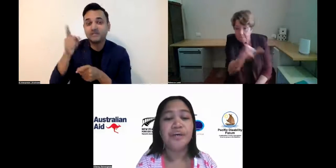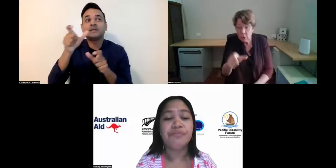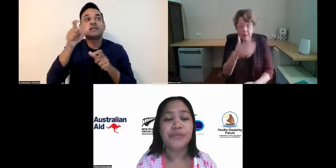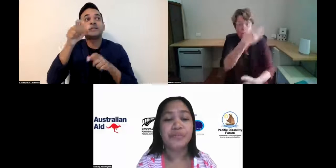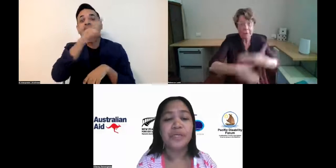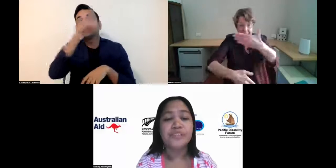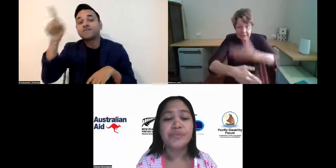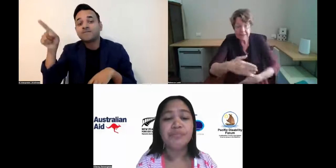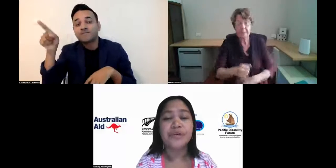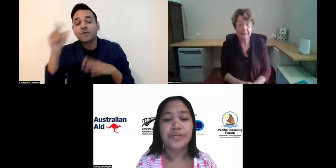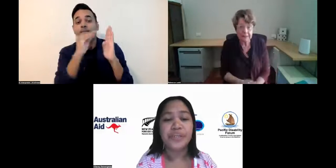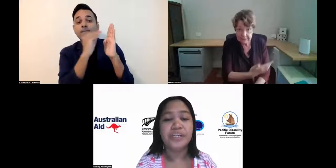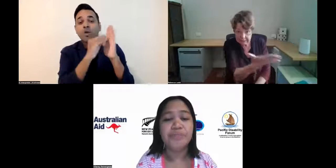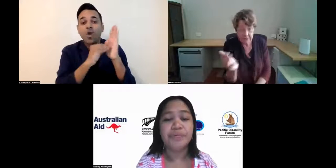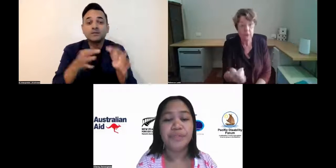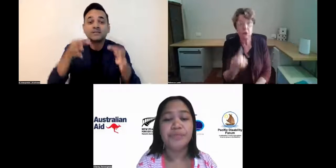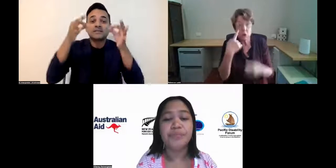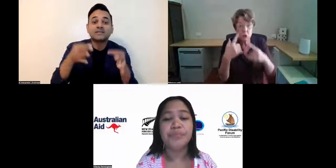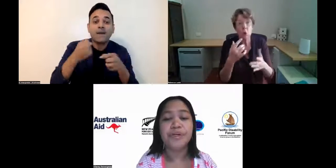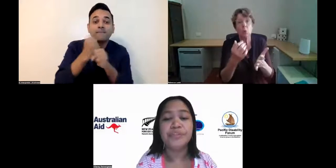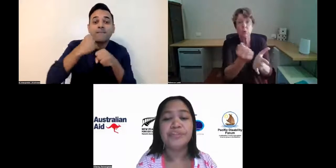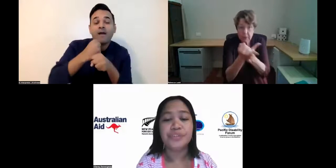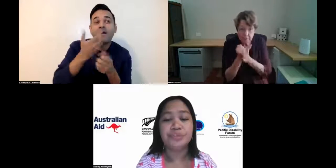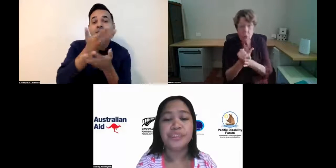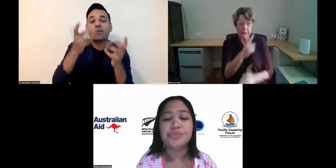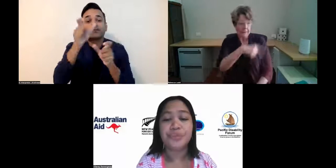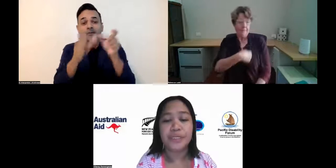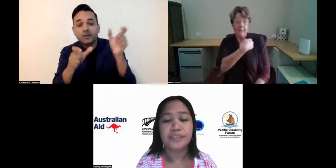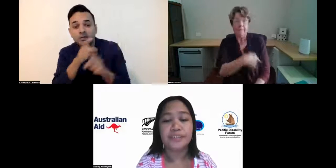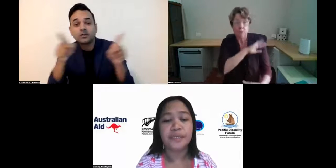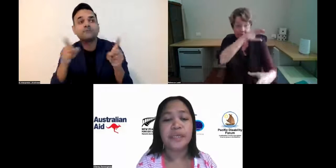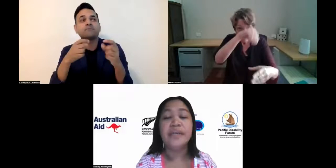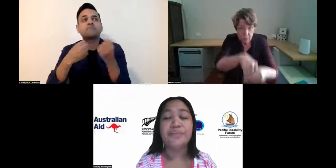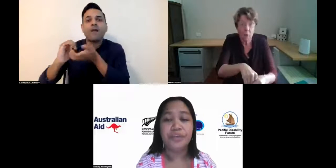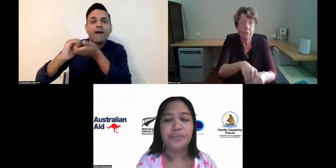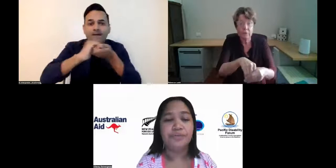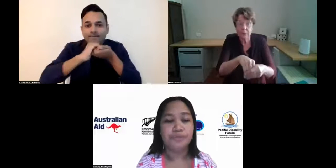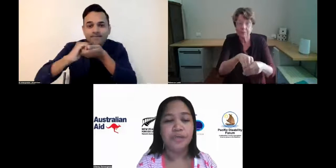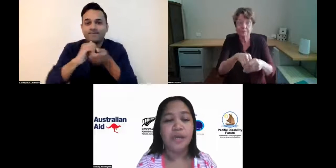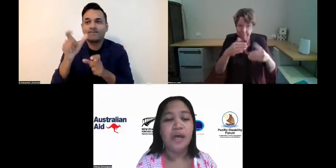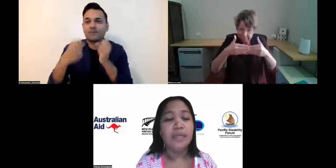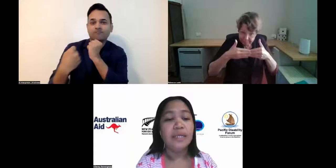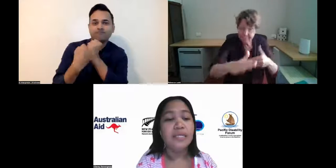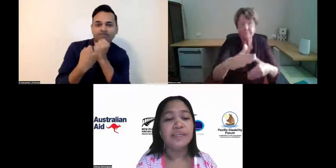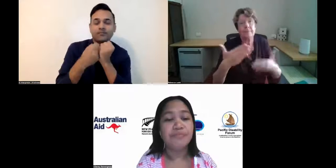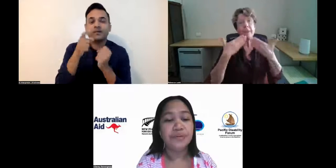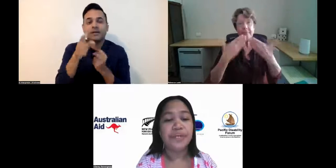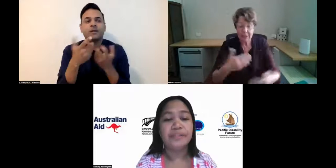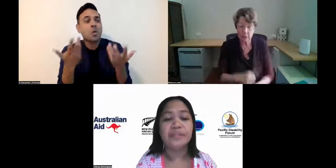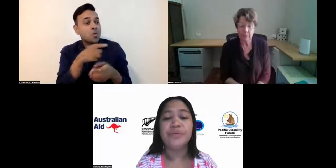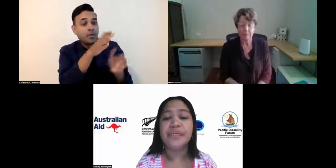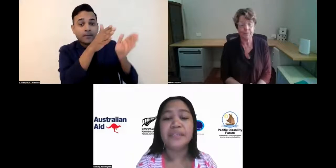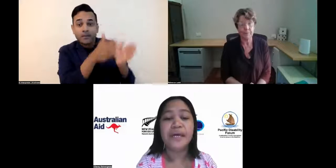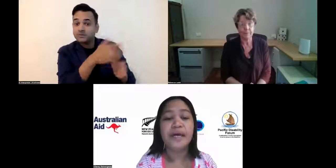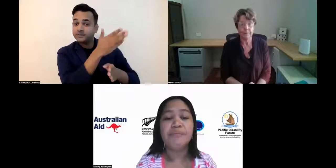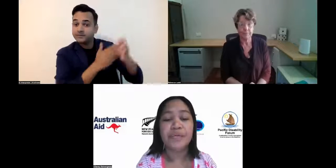concerted effort, support, and commitment to be part of this voyage with us, and I thank you. Let us not forget